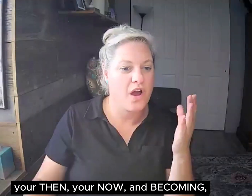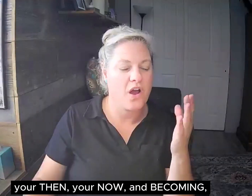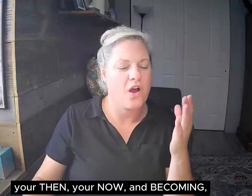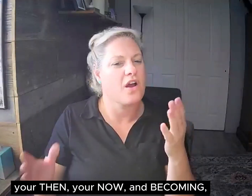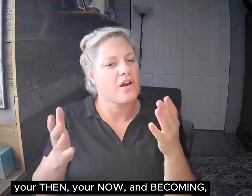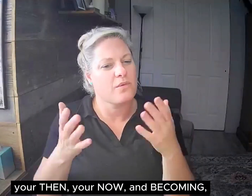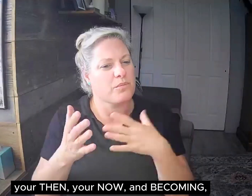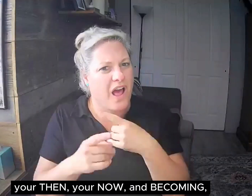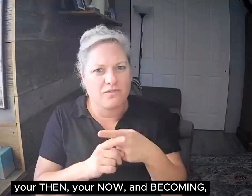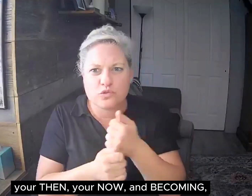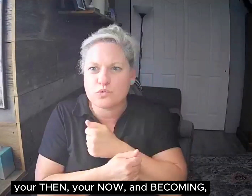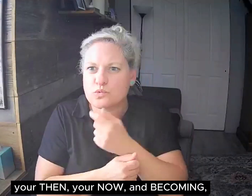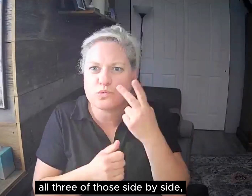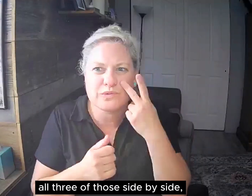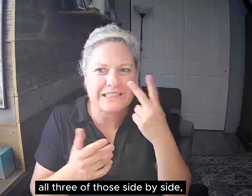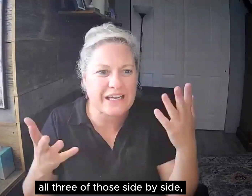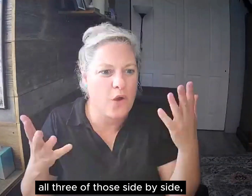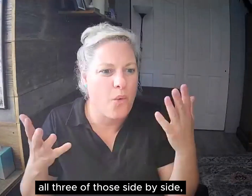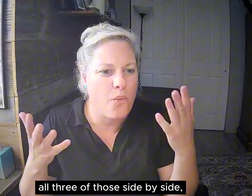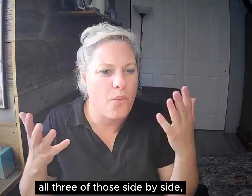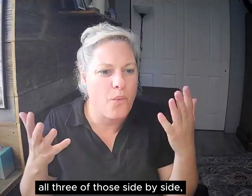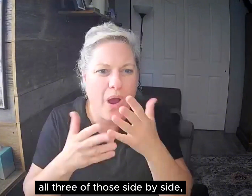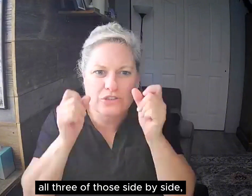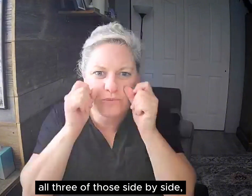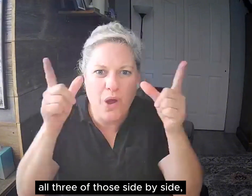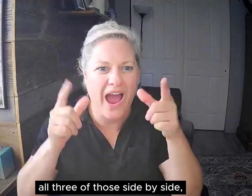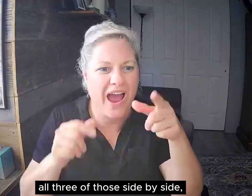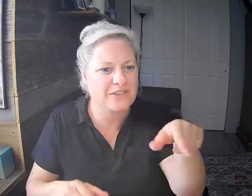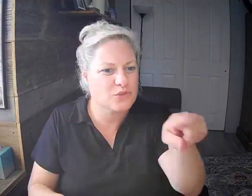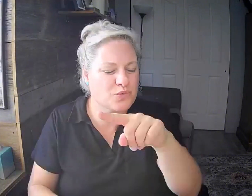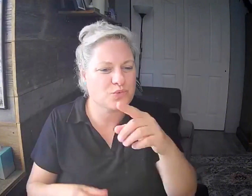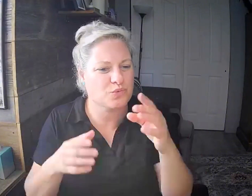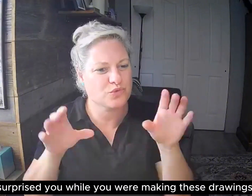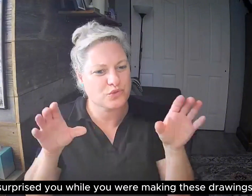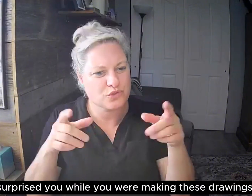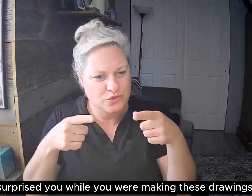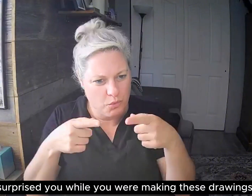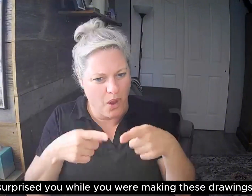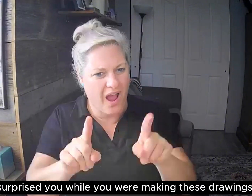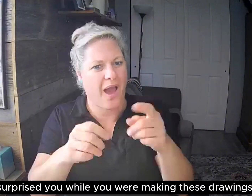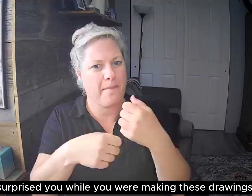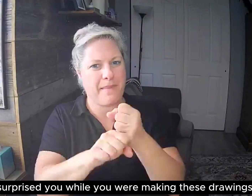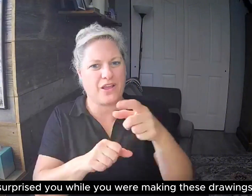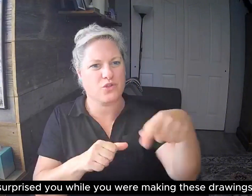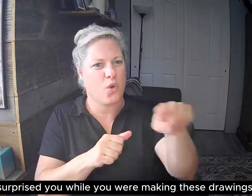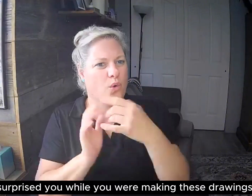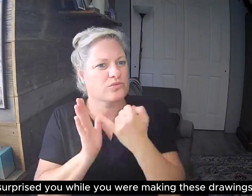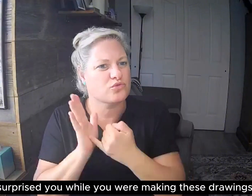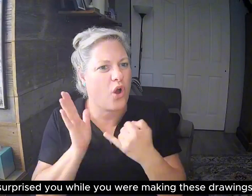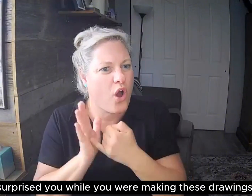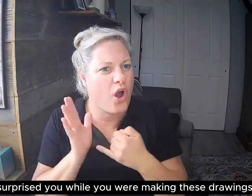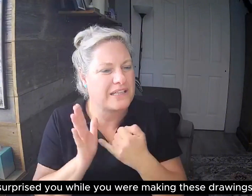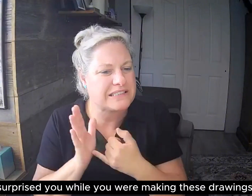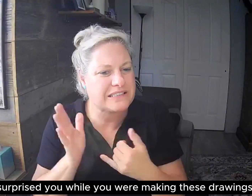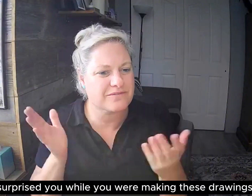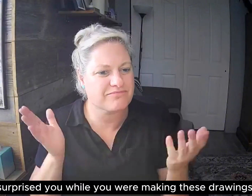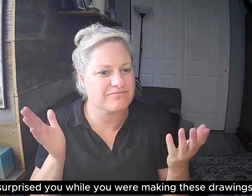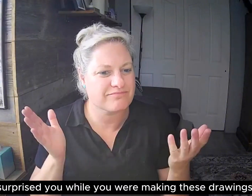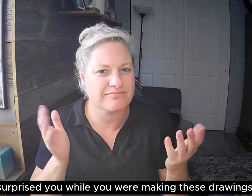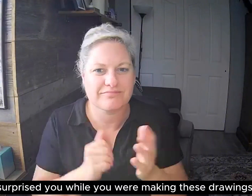your now, and becoming, all three of those side by side, what surprised you while you were making these